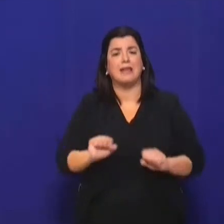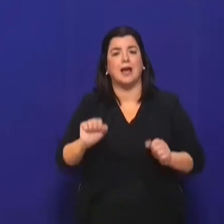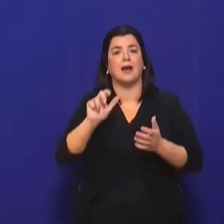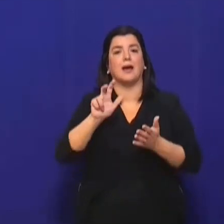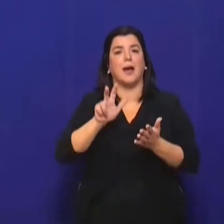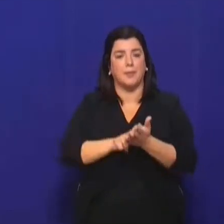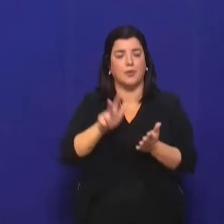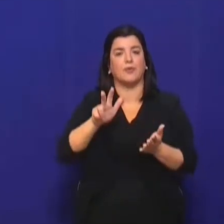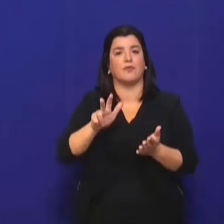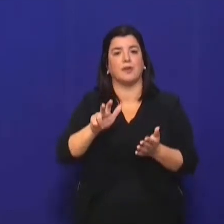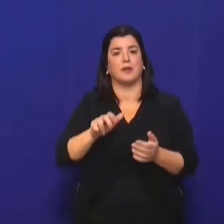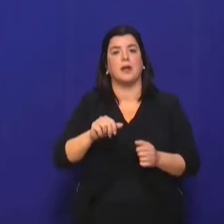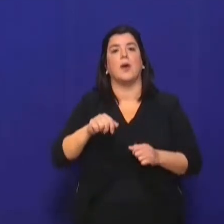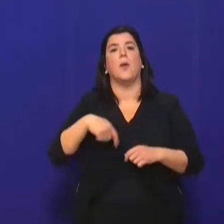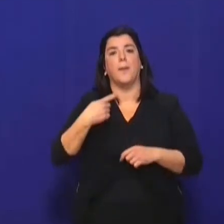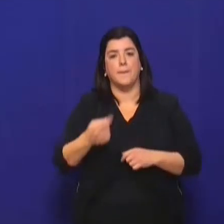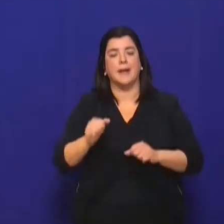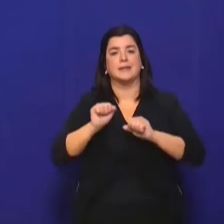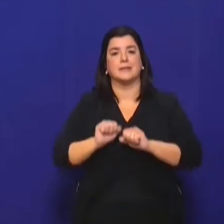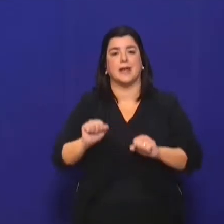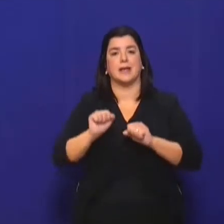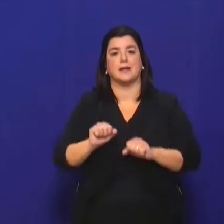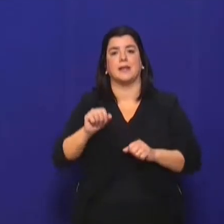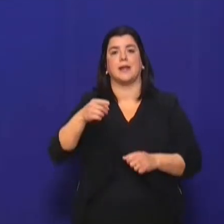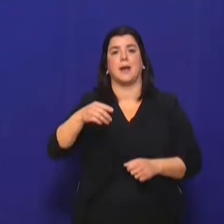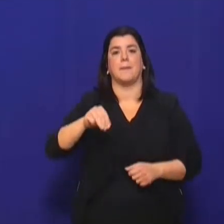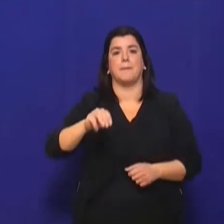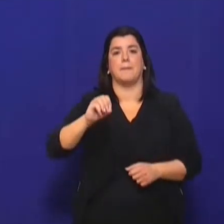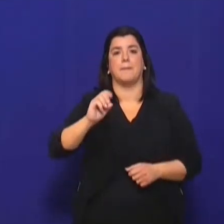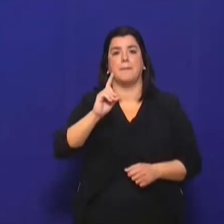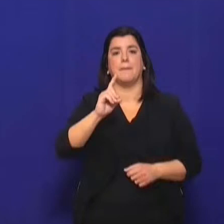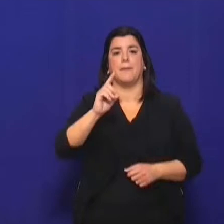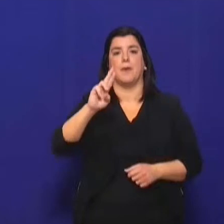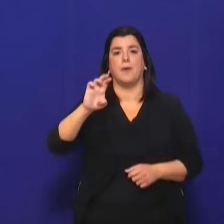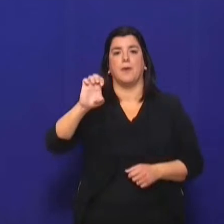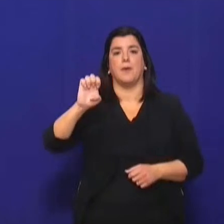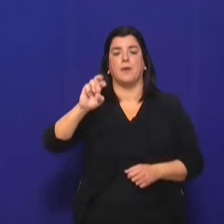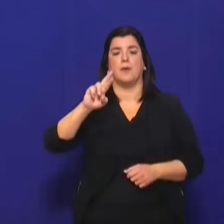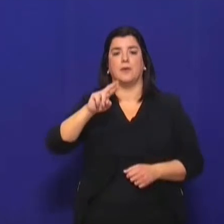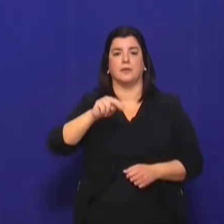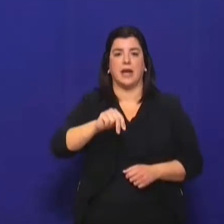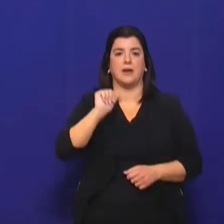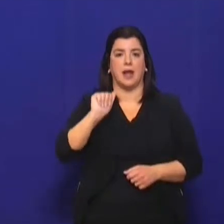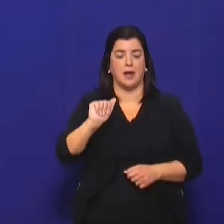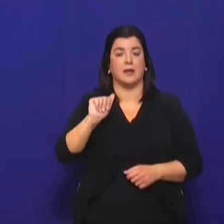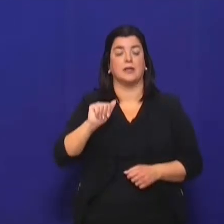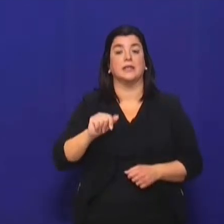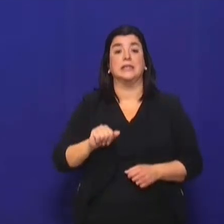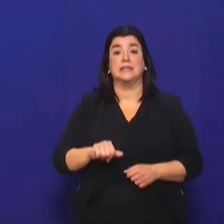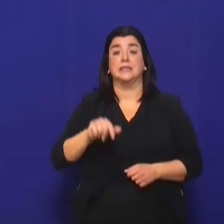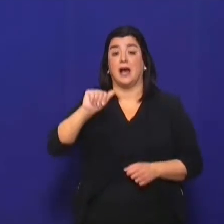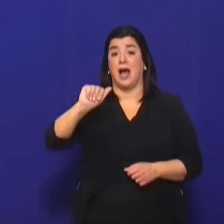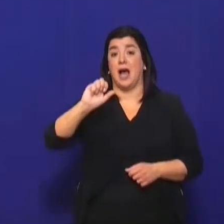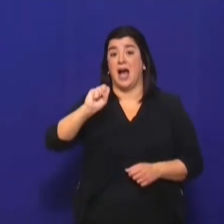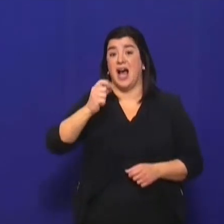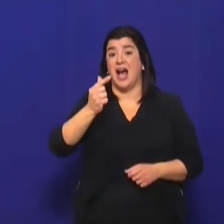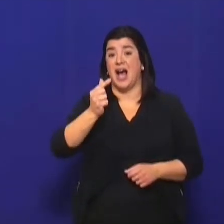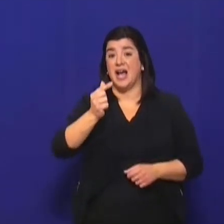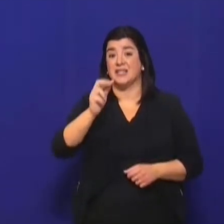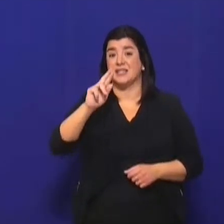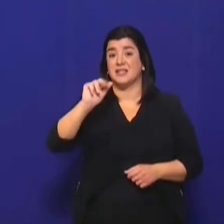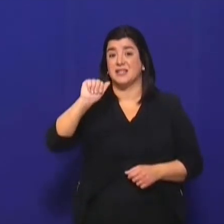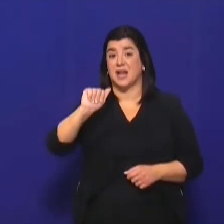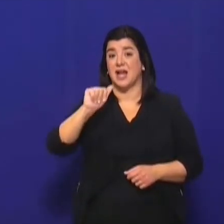l-istess fil-Moderna stennejna l-approval l-istess ukoll tal-AstraZeneca. L-AstraZeneca għadha kemm daħlet l-applikazzjoni